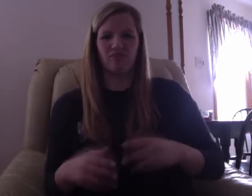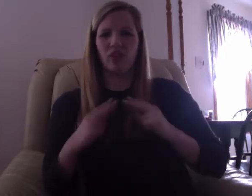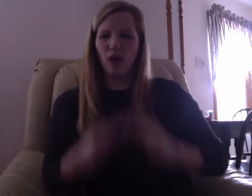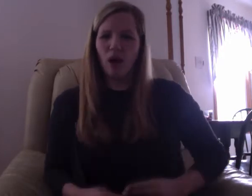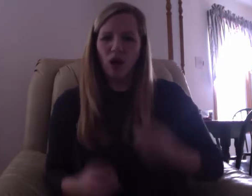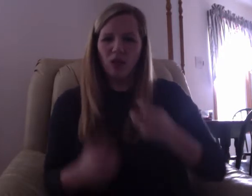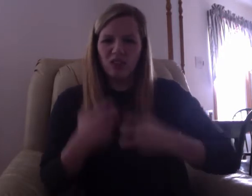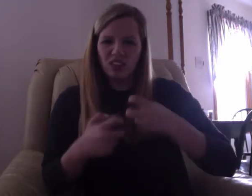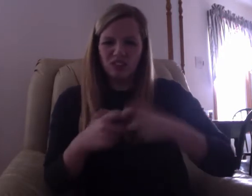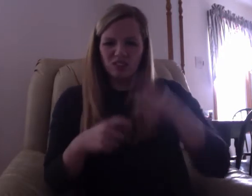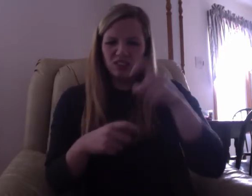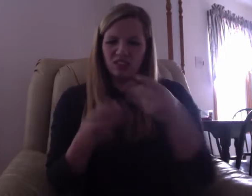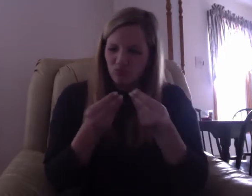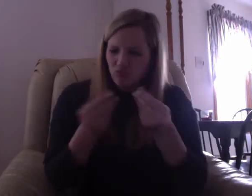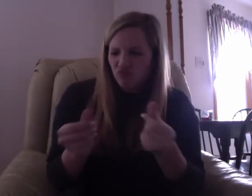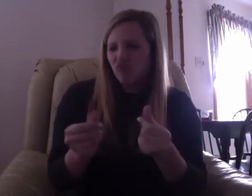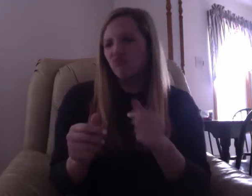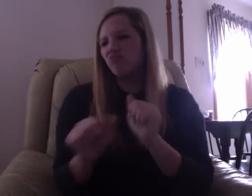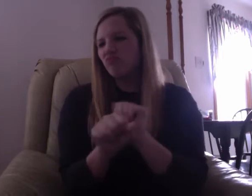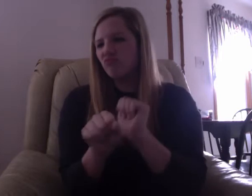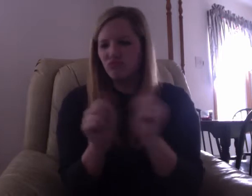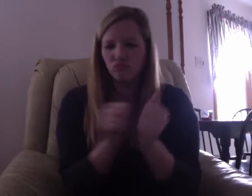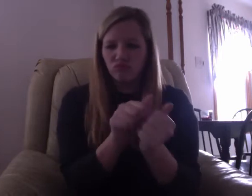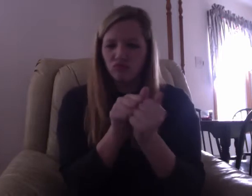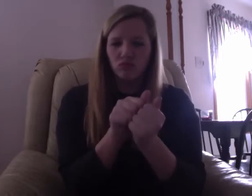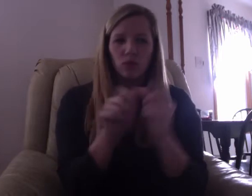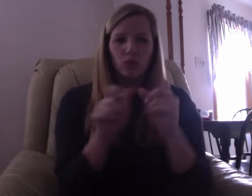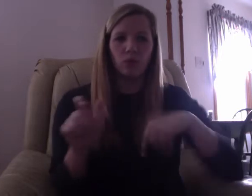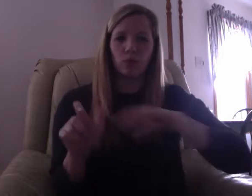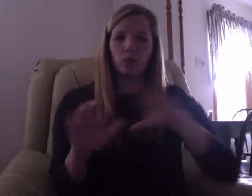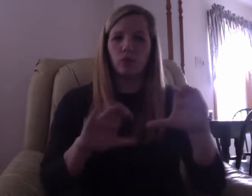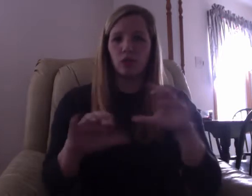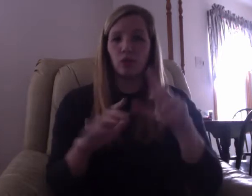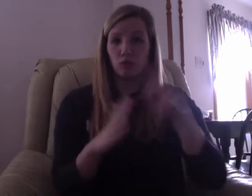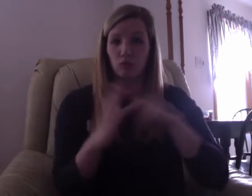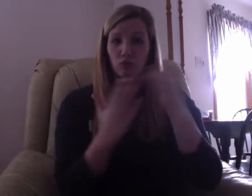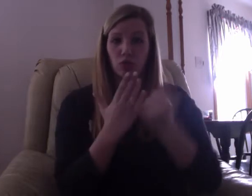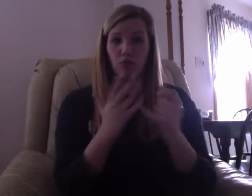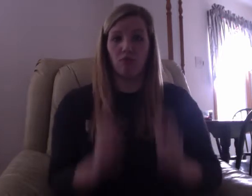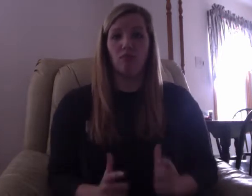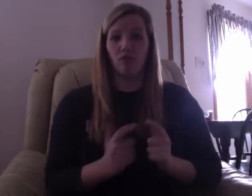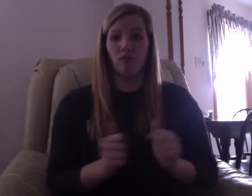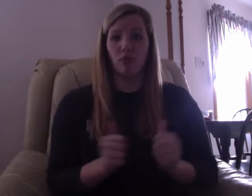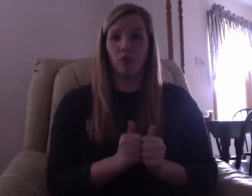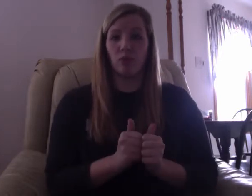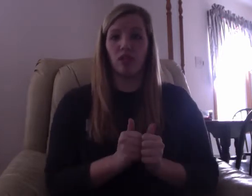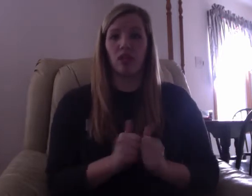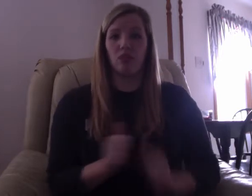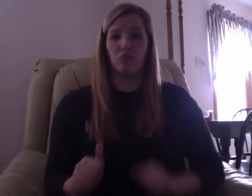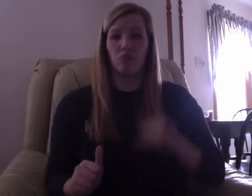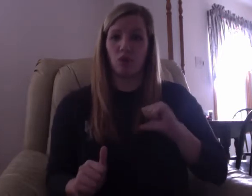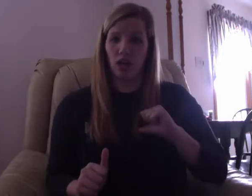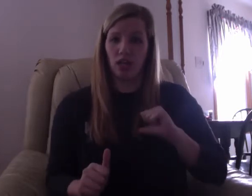navigate. So we do that program that's called Living with Pride every other week, and then we speak in classrooms. And we also